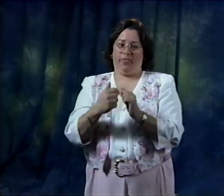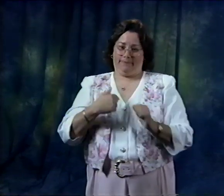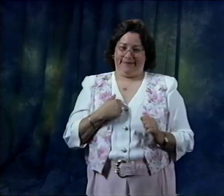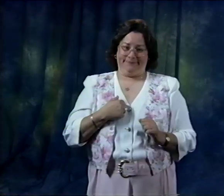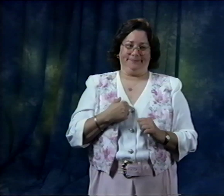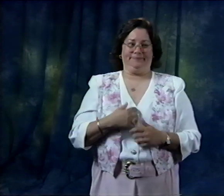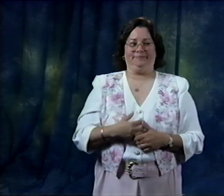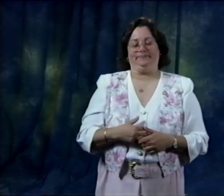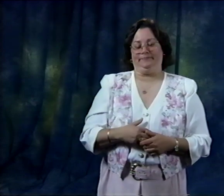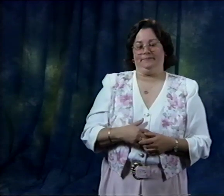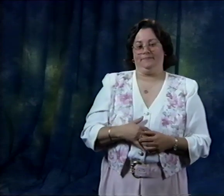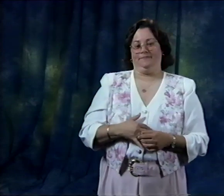Please sign with me.